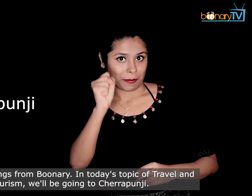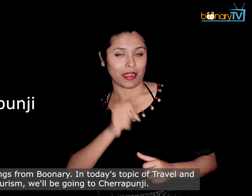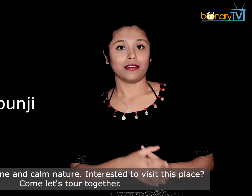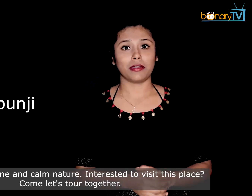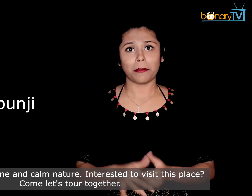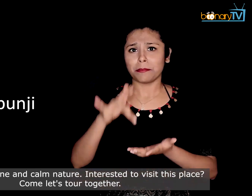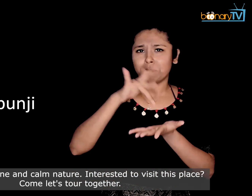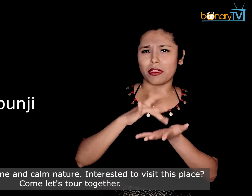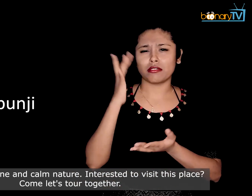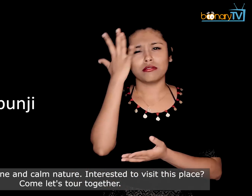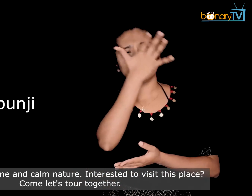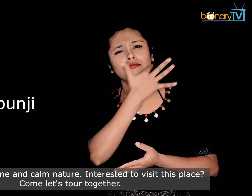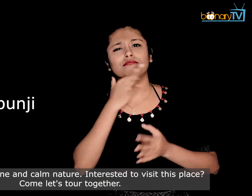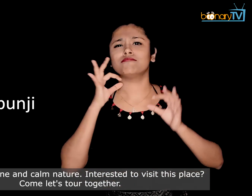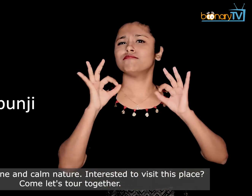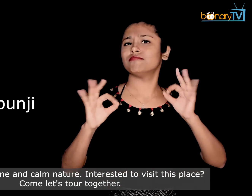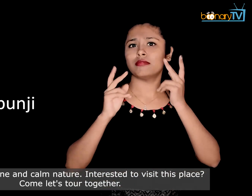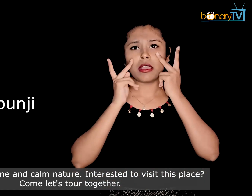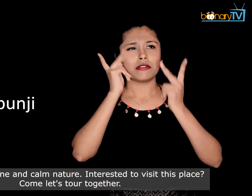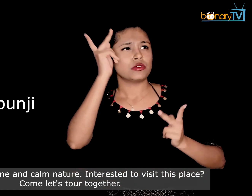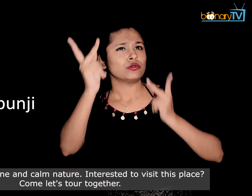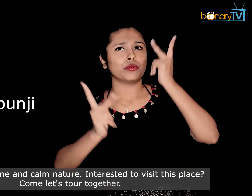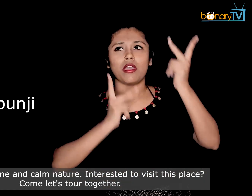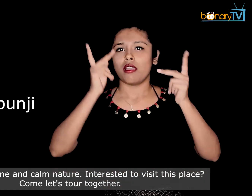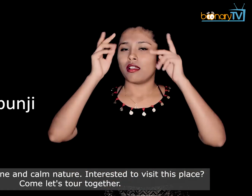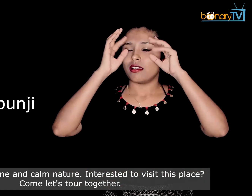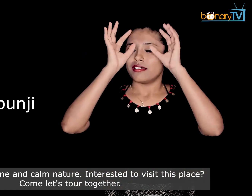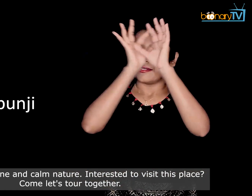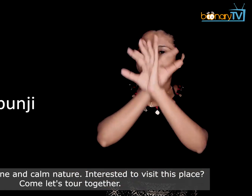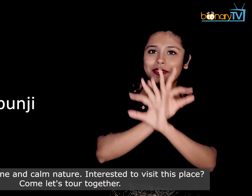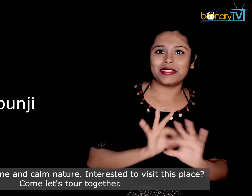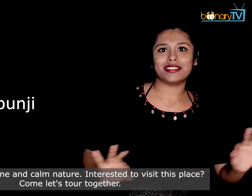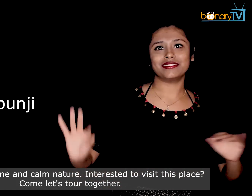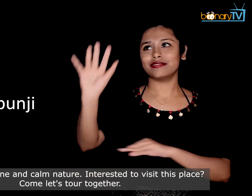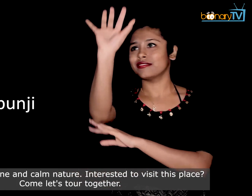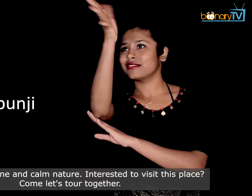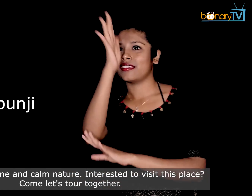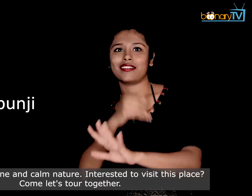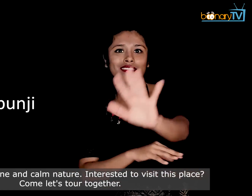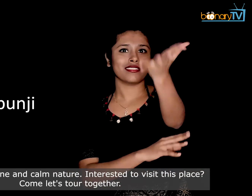a place of serene and calm nature.